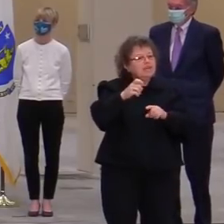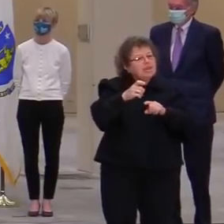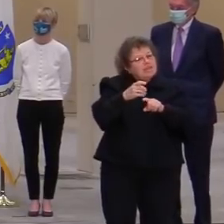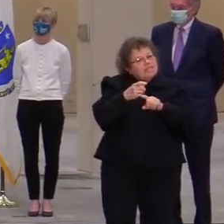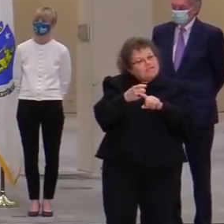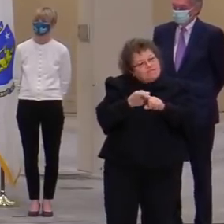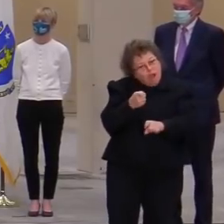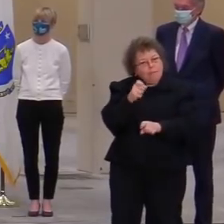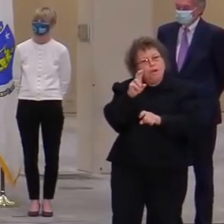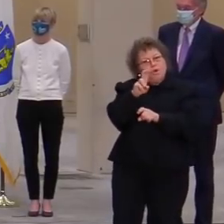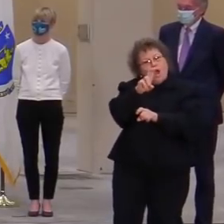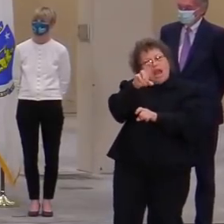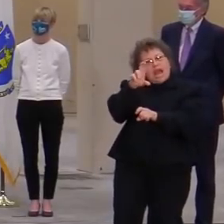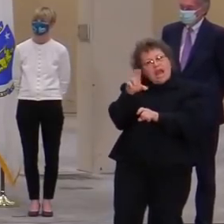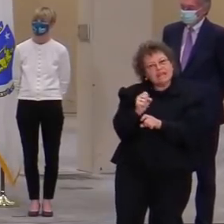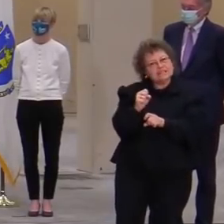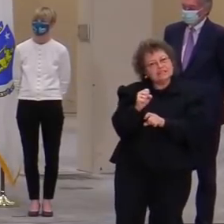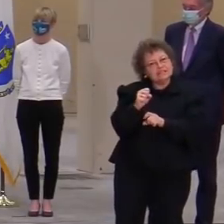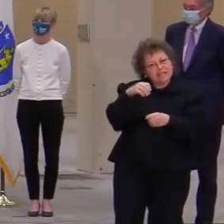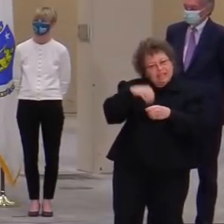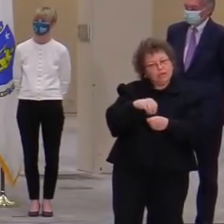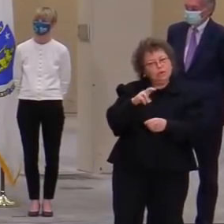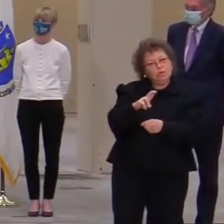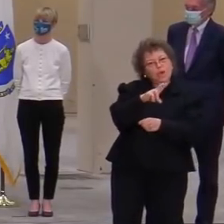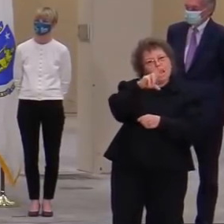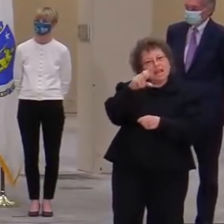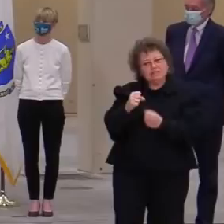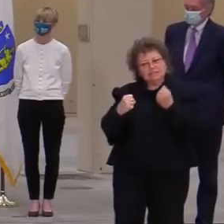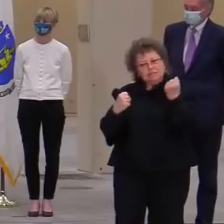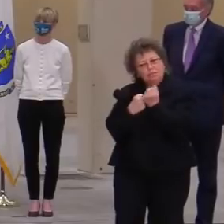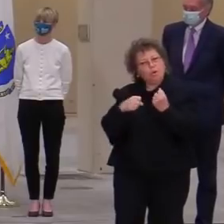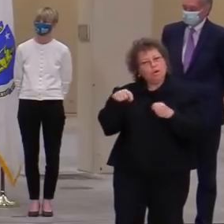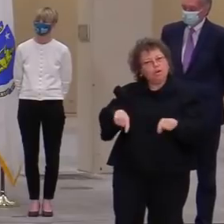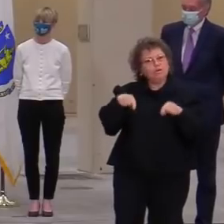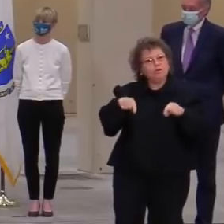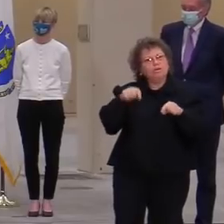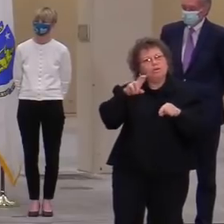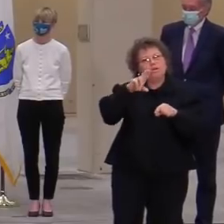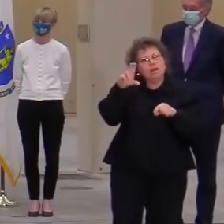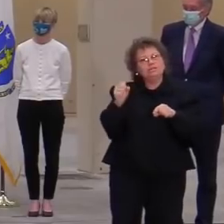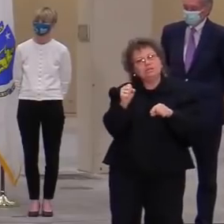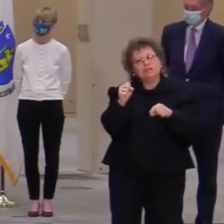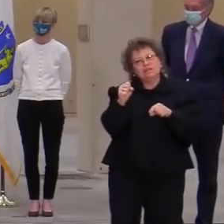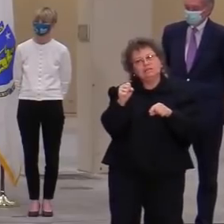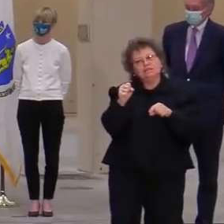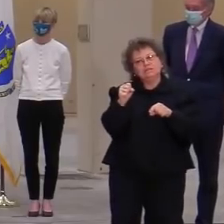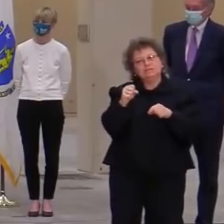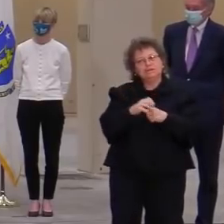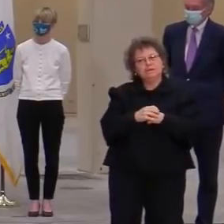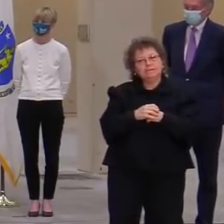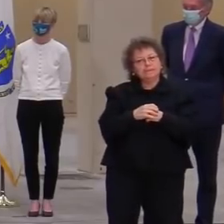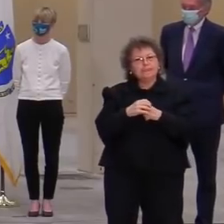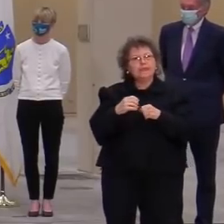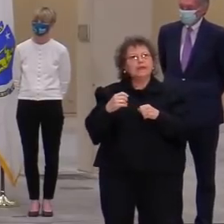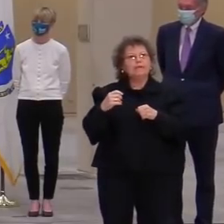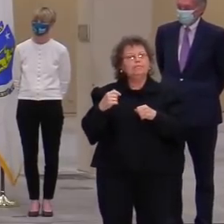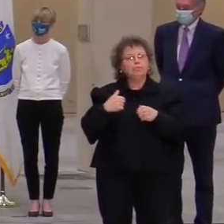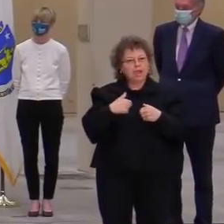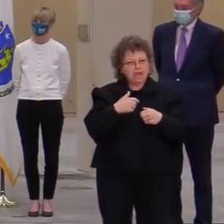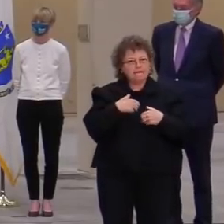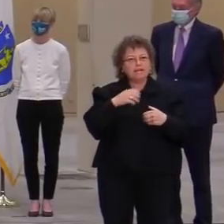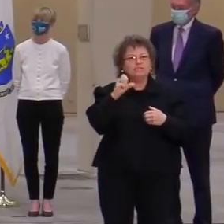States. Support that market that we're trying to create here in the United States. We have